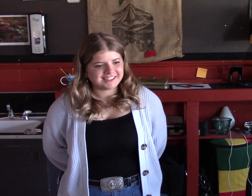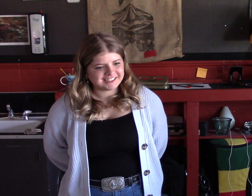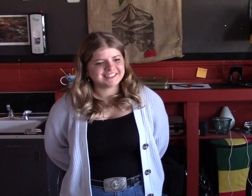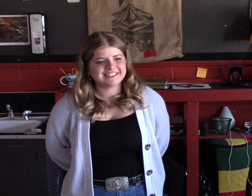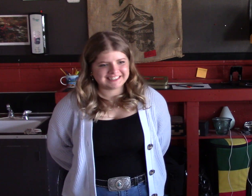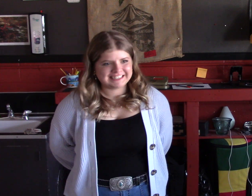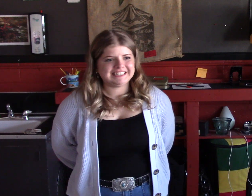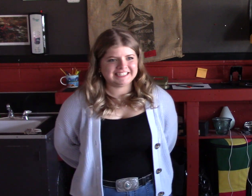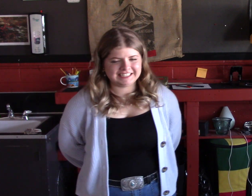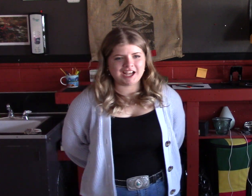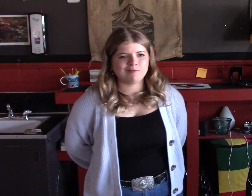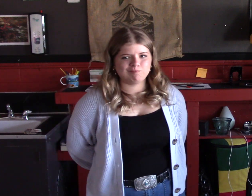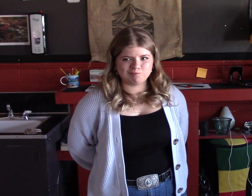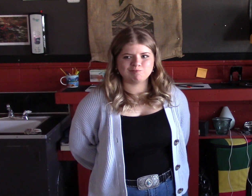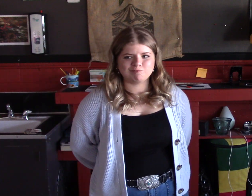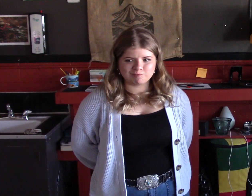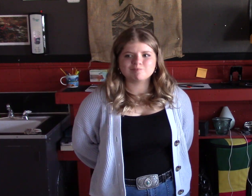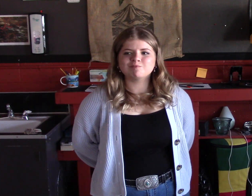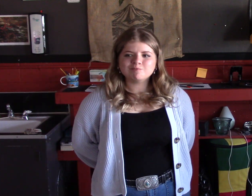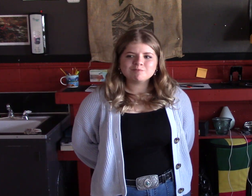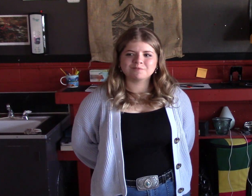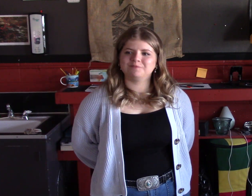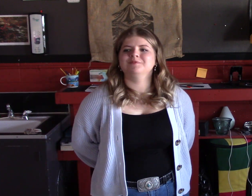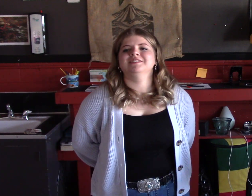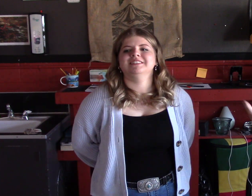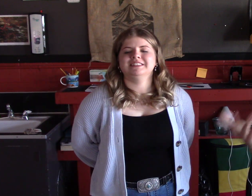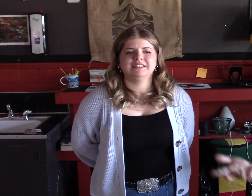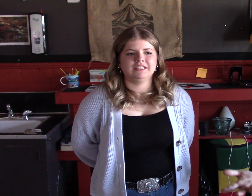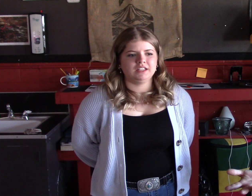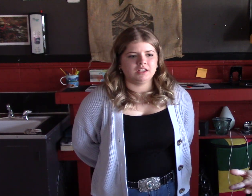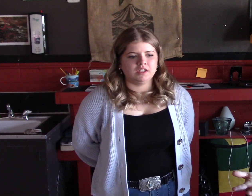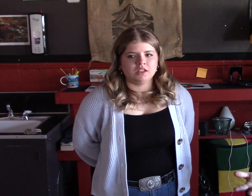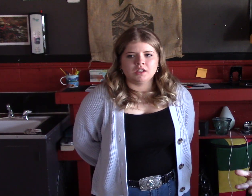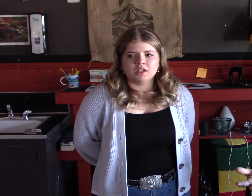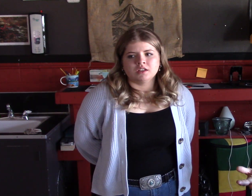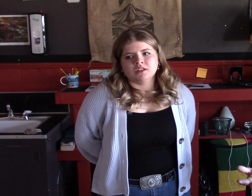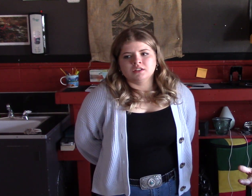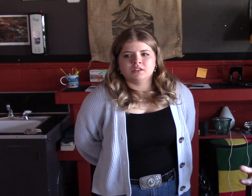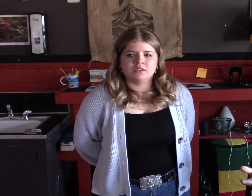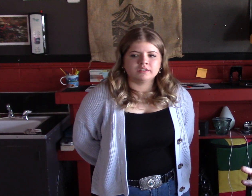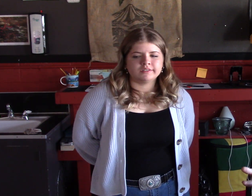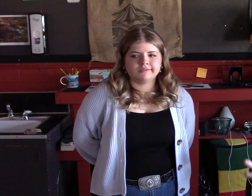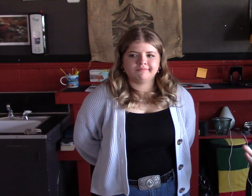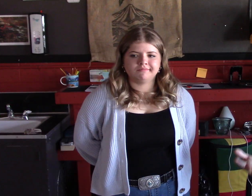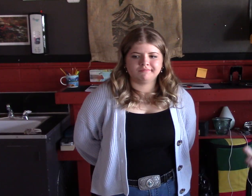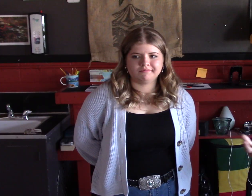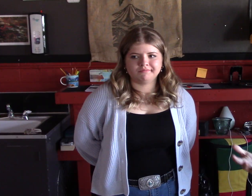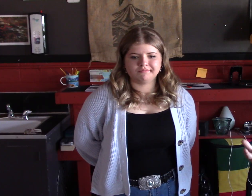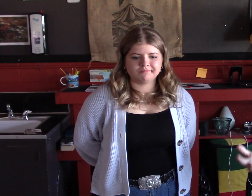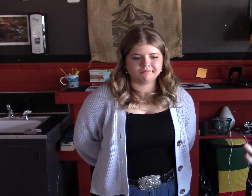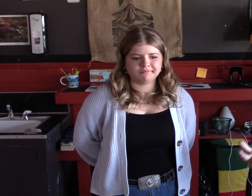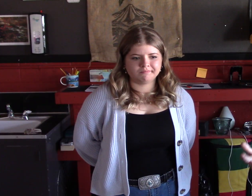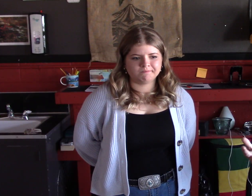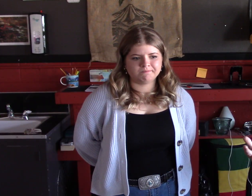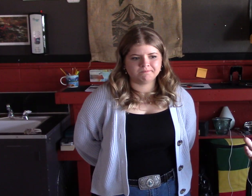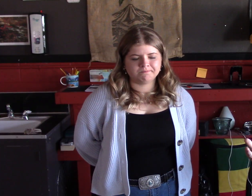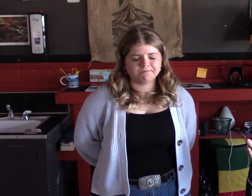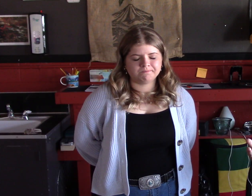to learn it, okay? So it's pretty cool. Are there any other protocols around that, like, or even, like